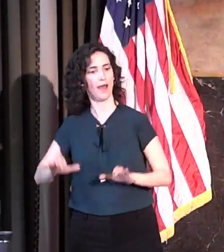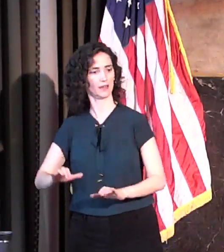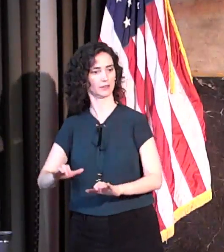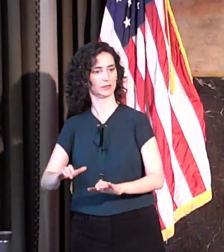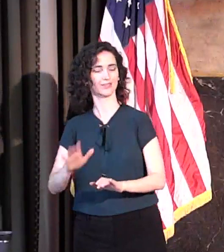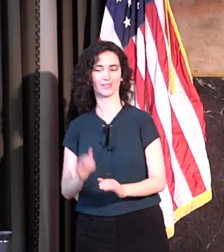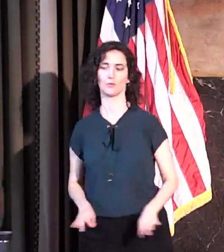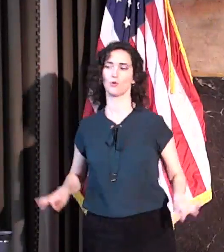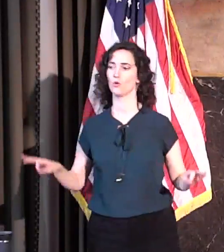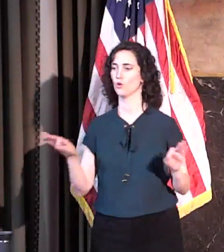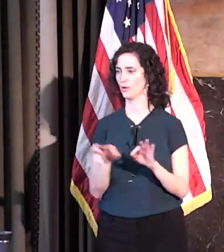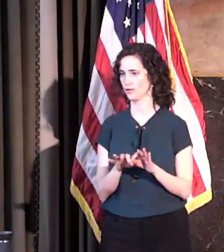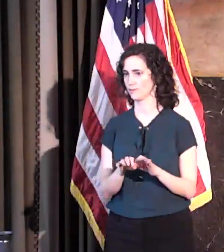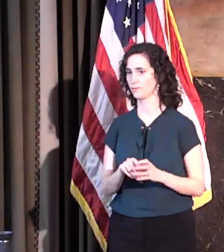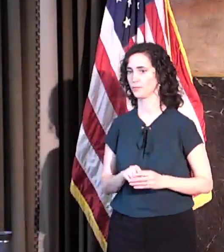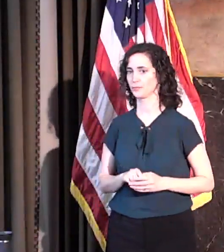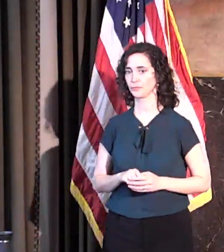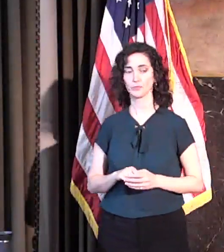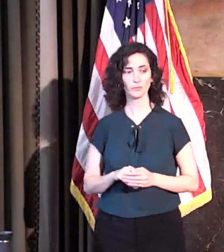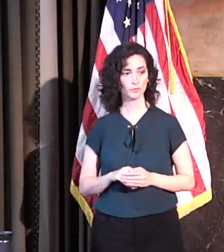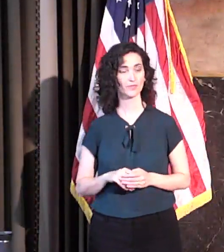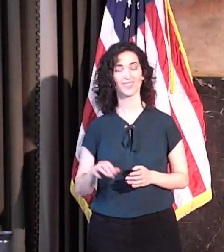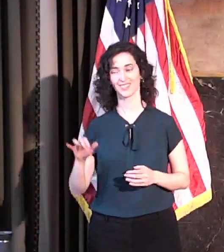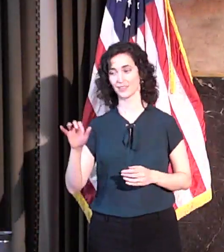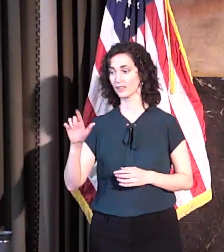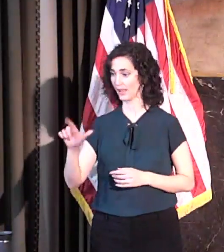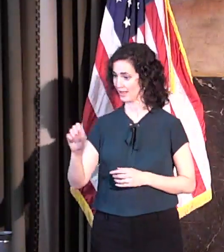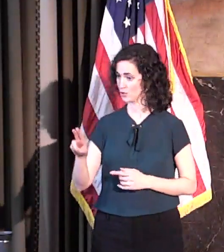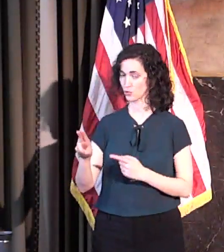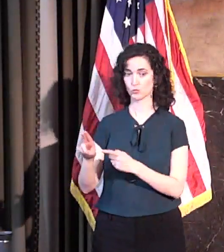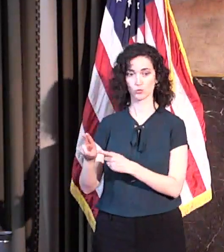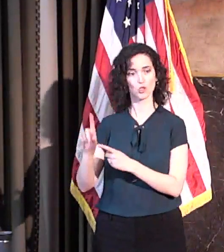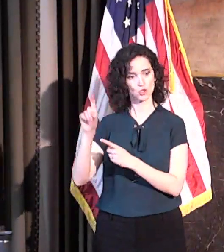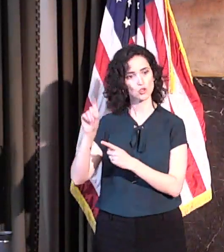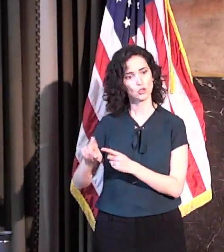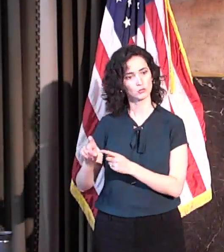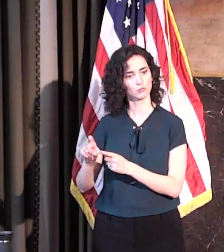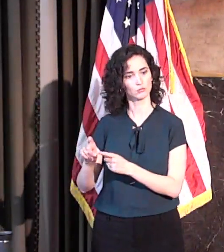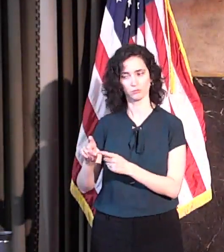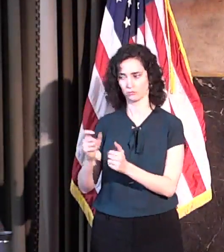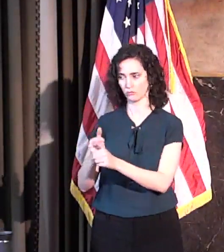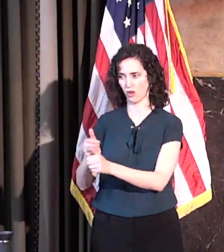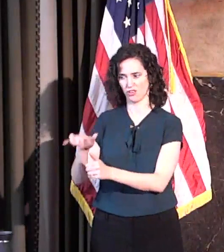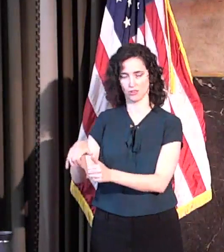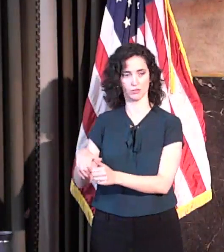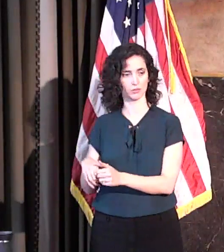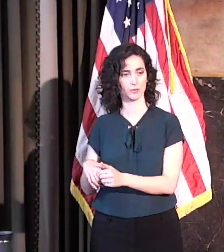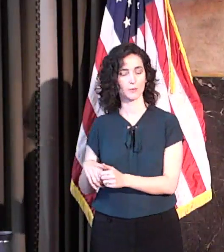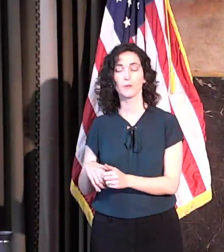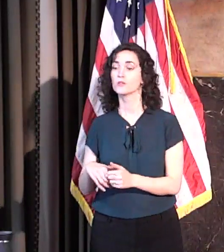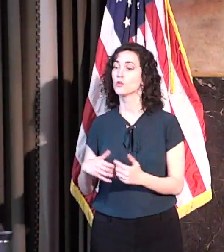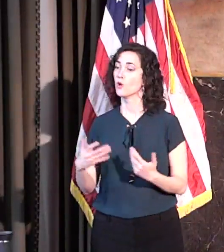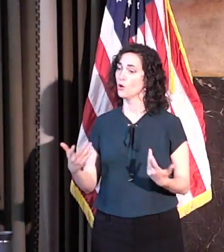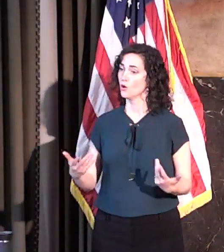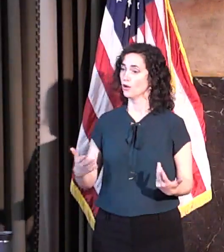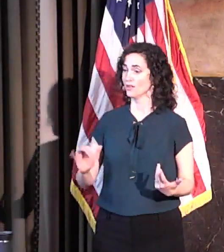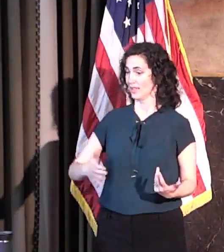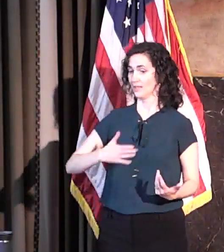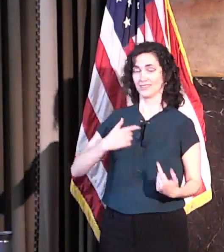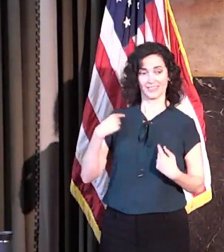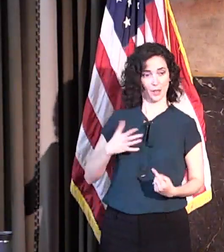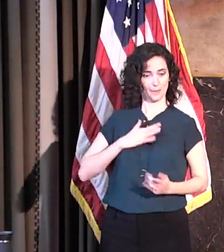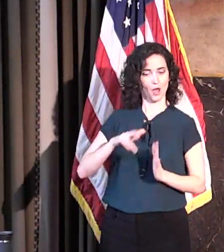important. And that should be what LSU is about. And so that's the role that I have played